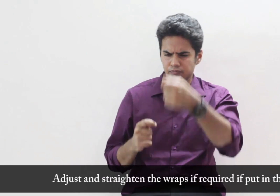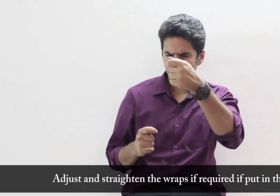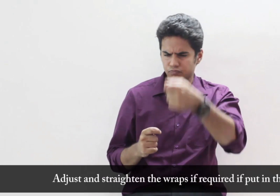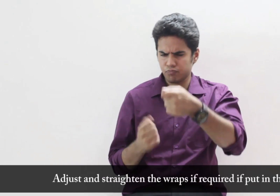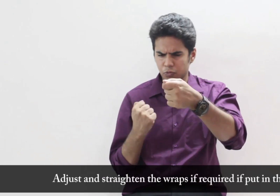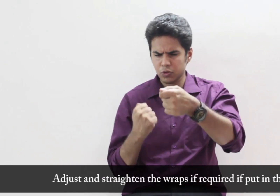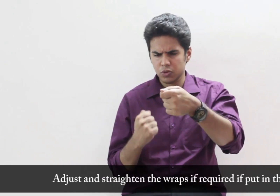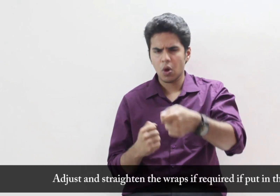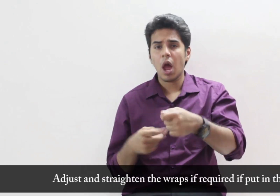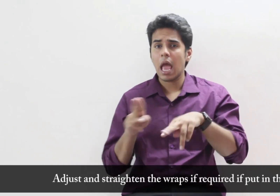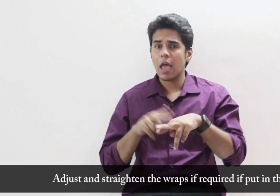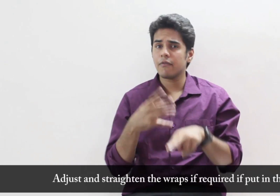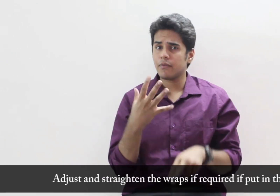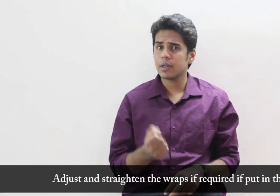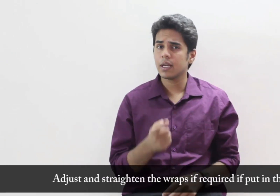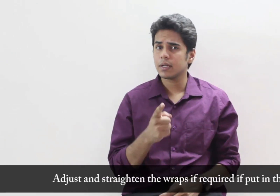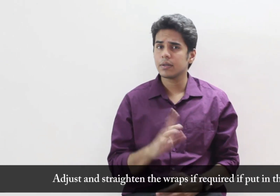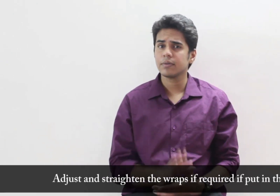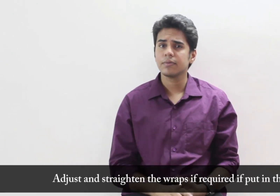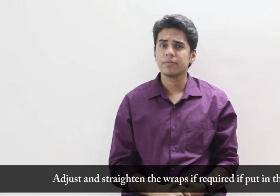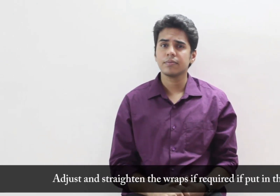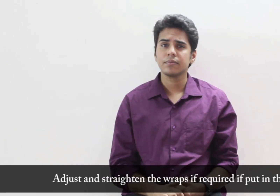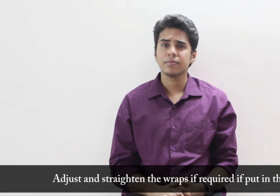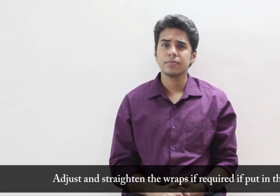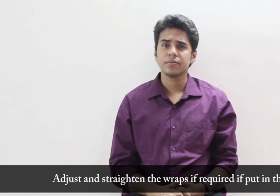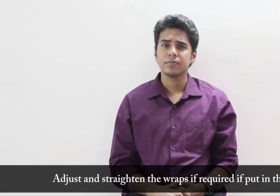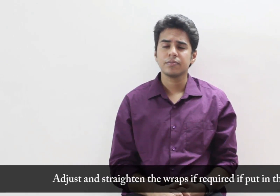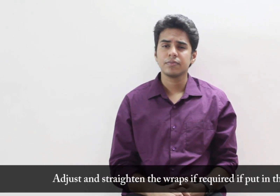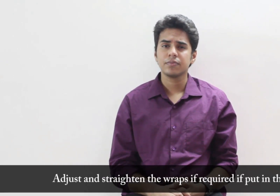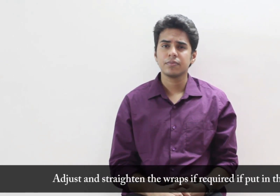Adjust and straighten the wraps if required to put in